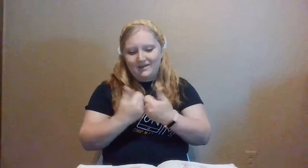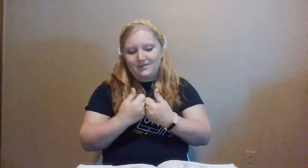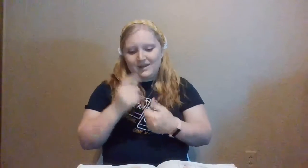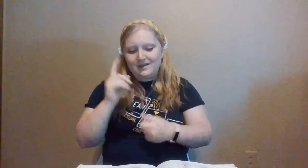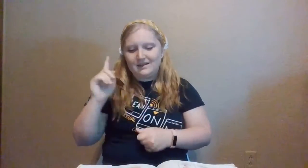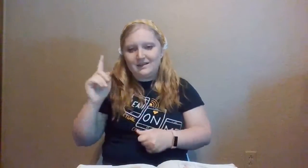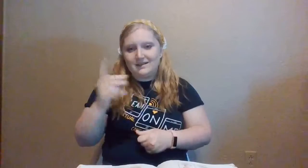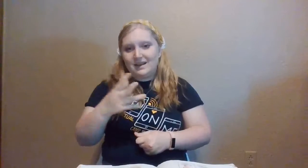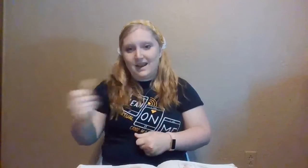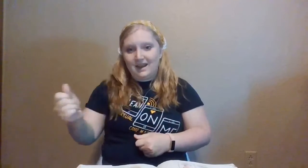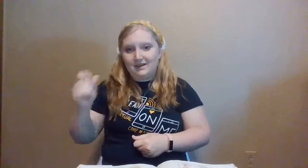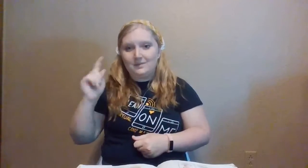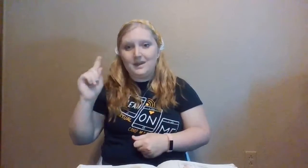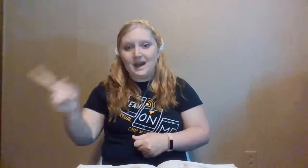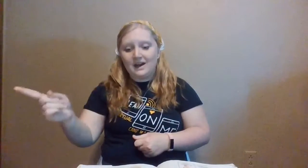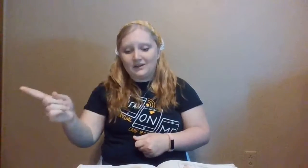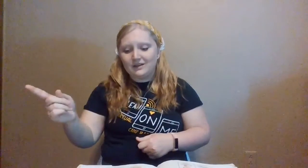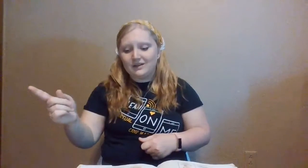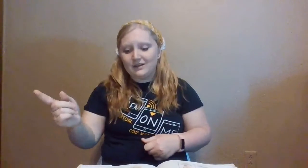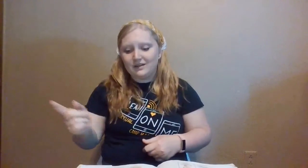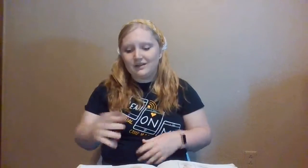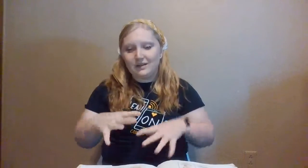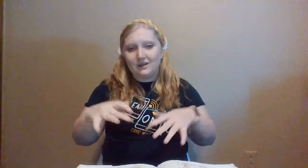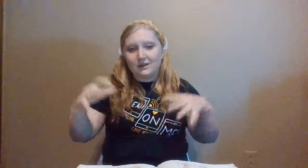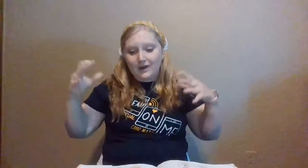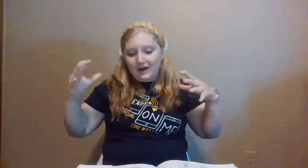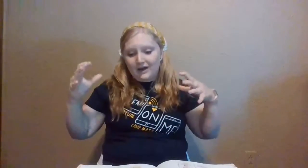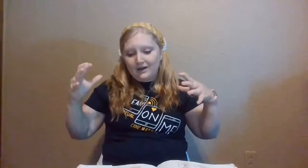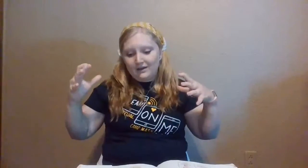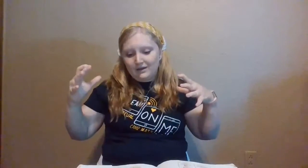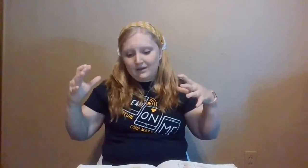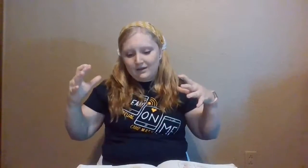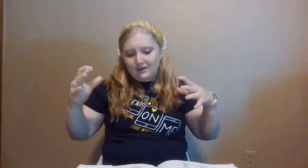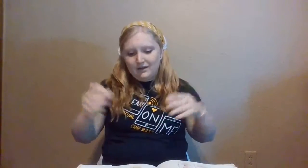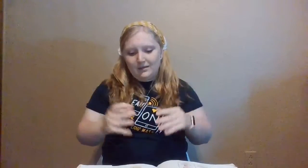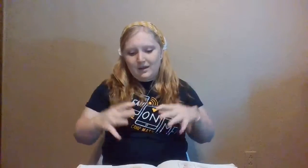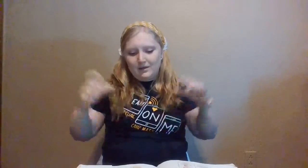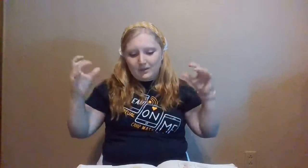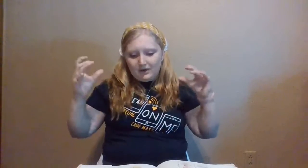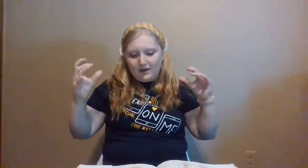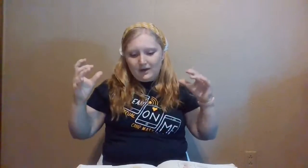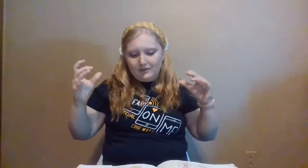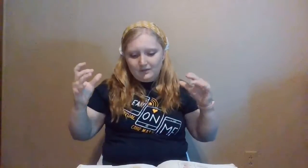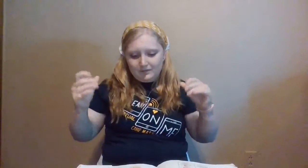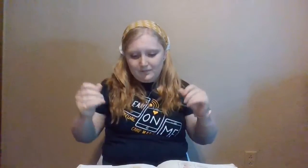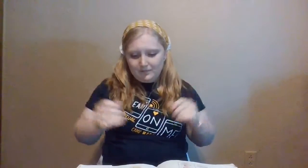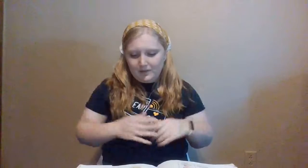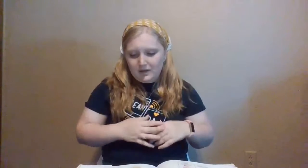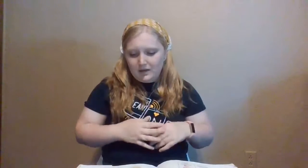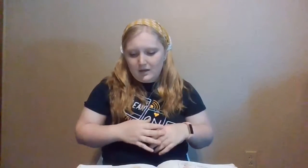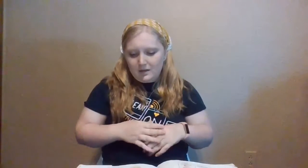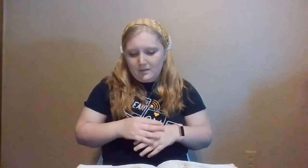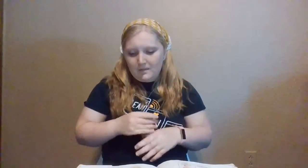game. Take me out to the crowd. Take me out with the crowd.